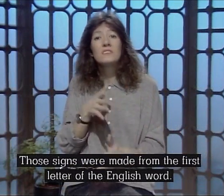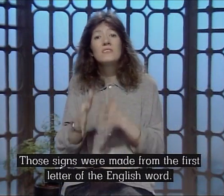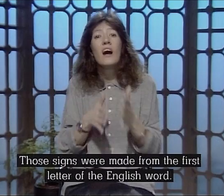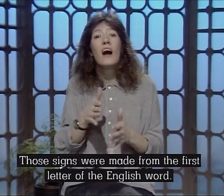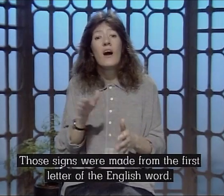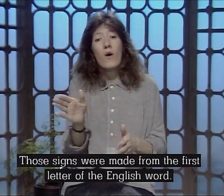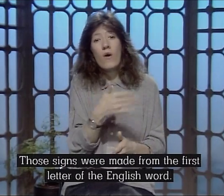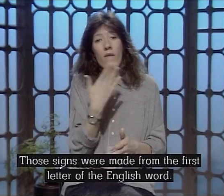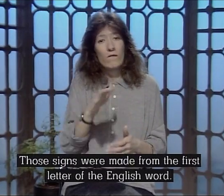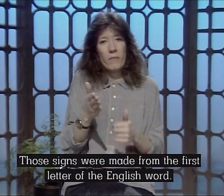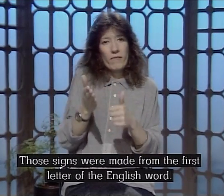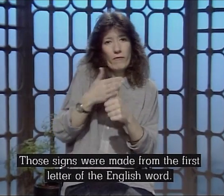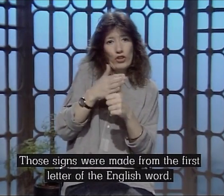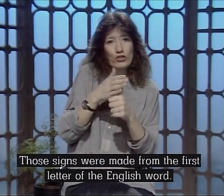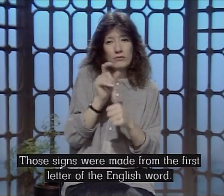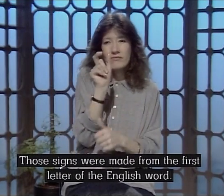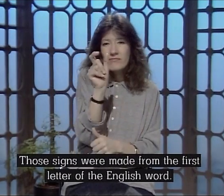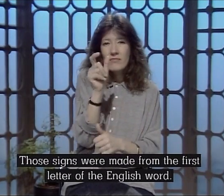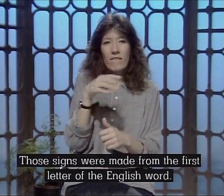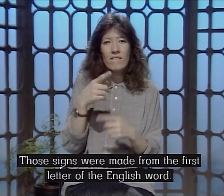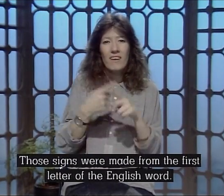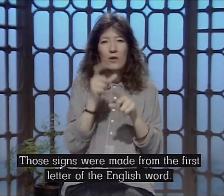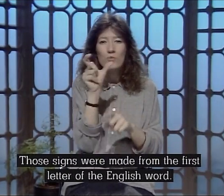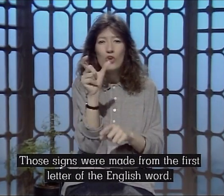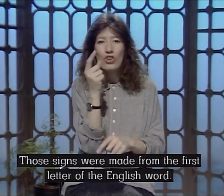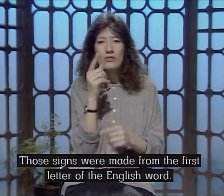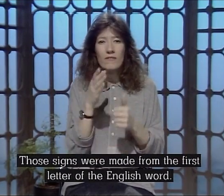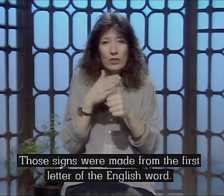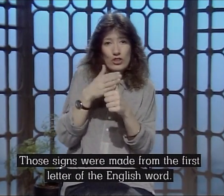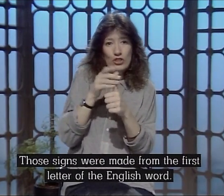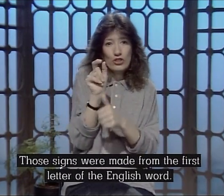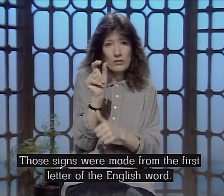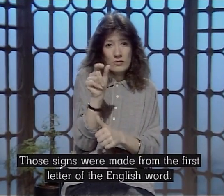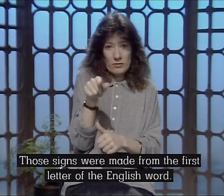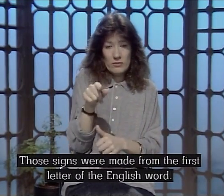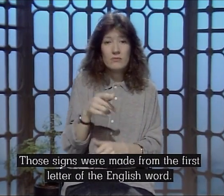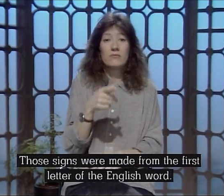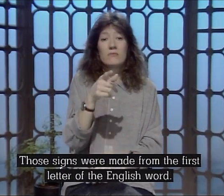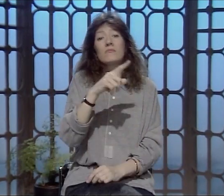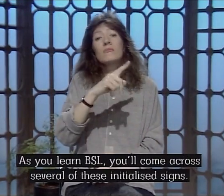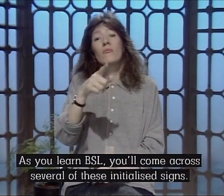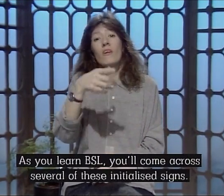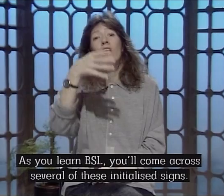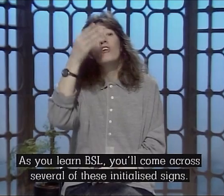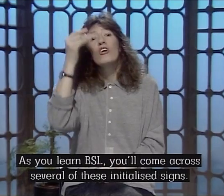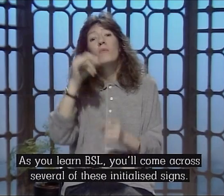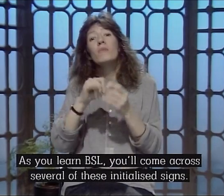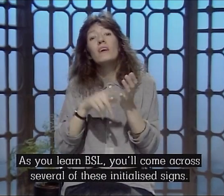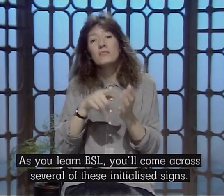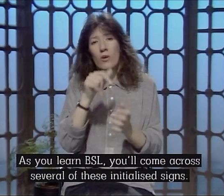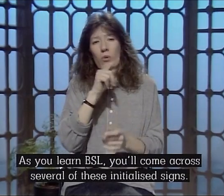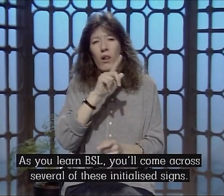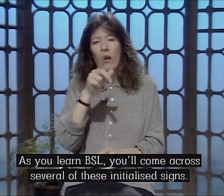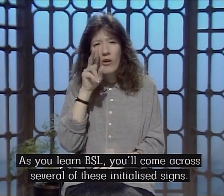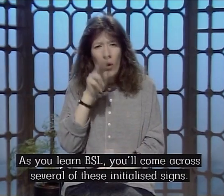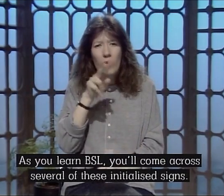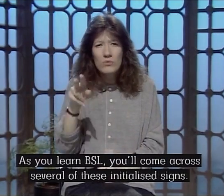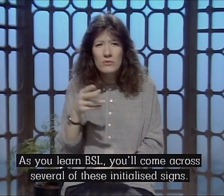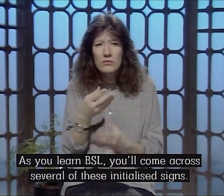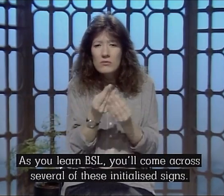Those signs are all made from the first or initial letter of the English word. As you learn BSL, you'll